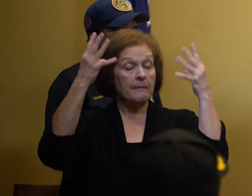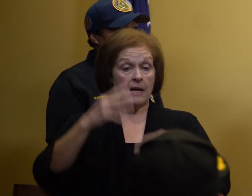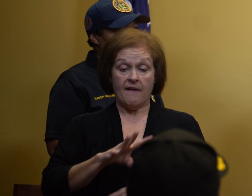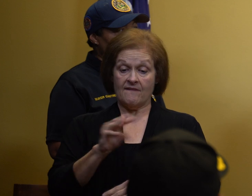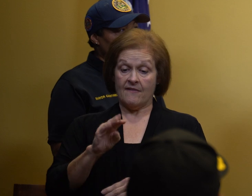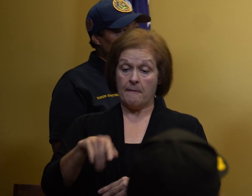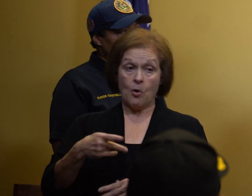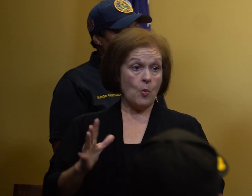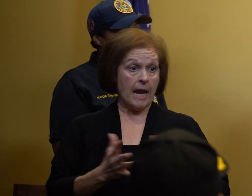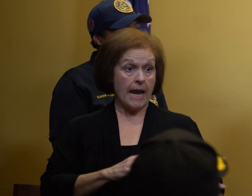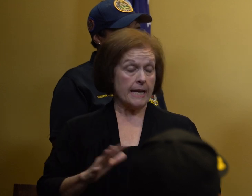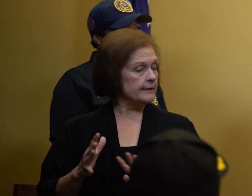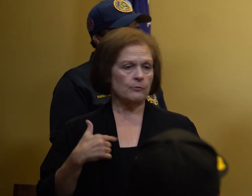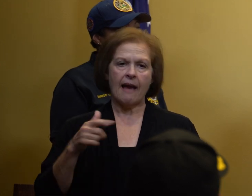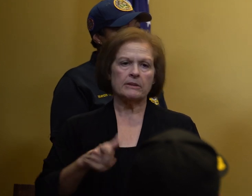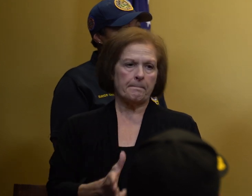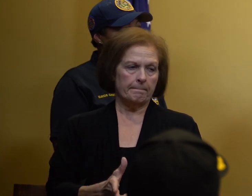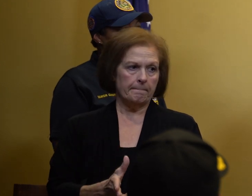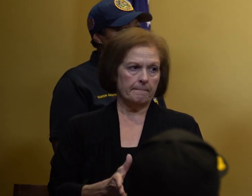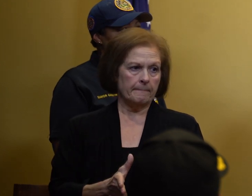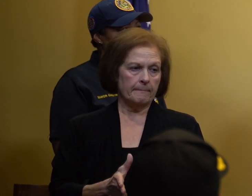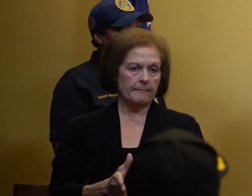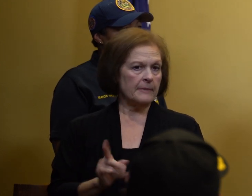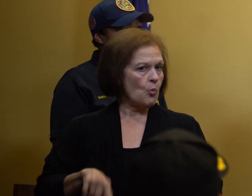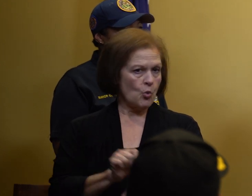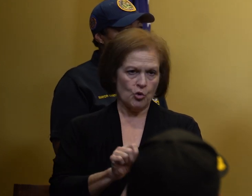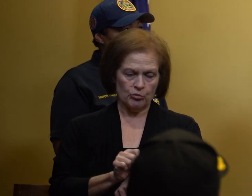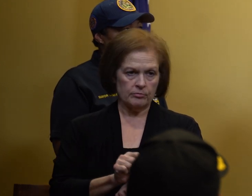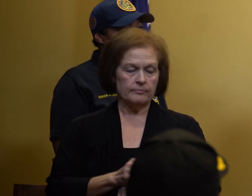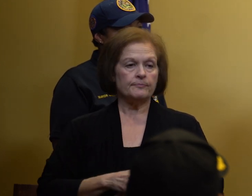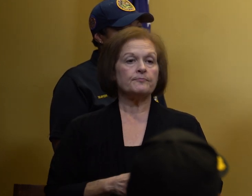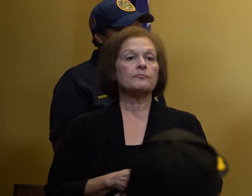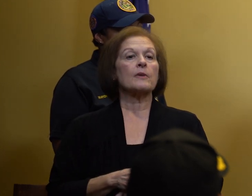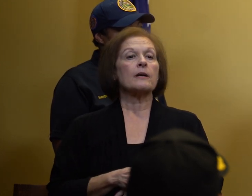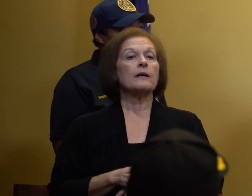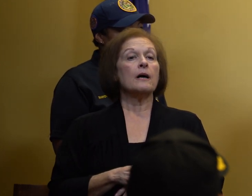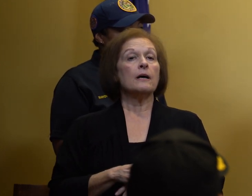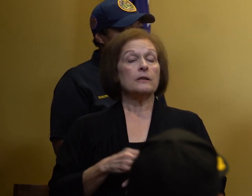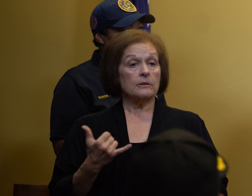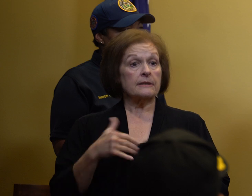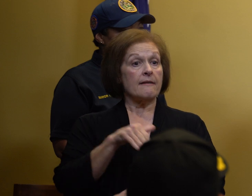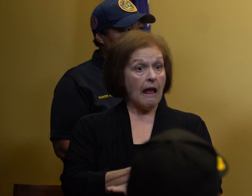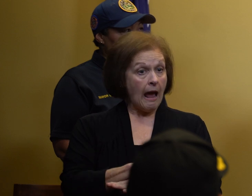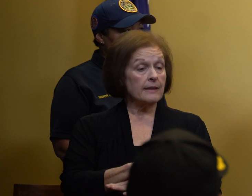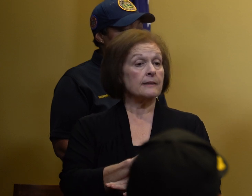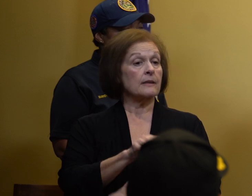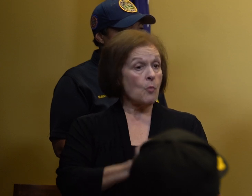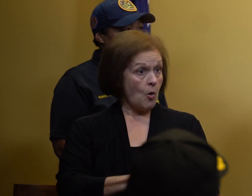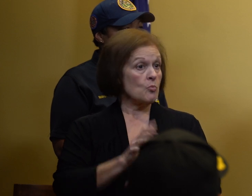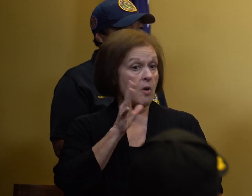or greater. We will shut down operation. We will be out for the entirety of tonight until we are told to stop